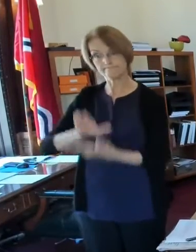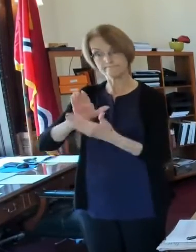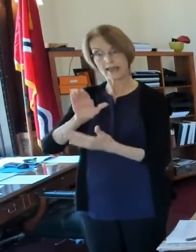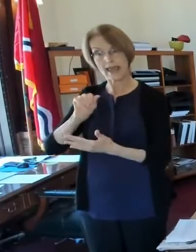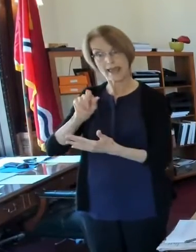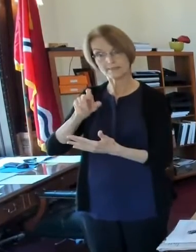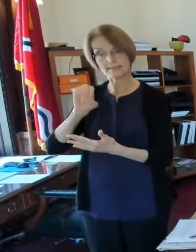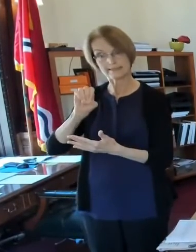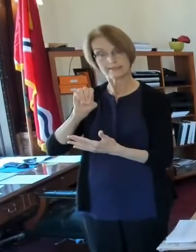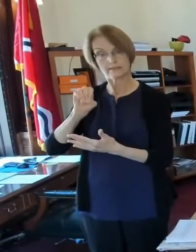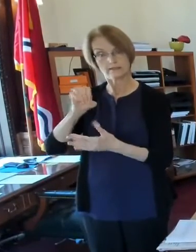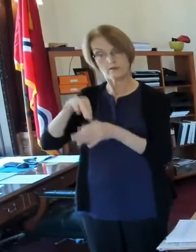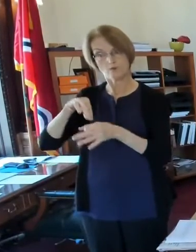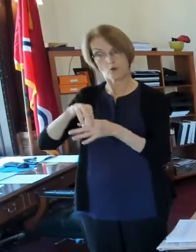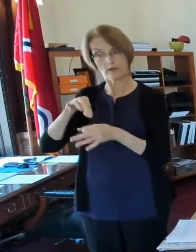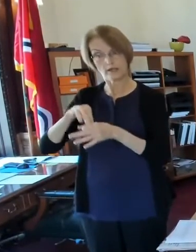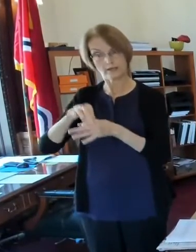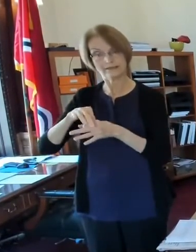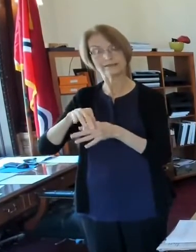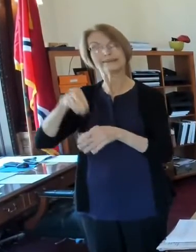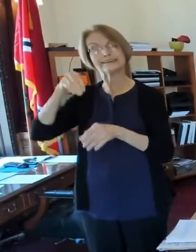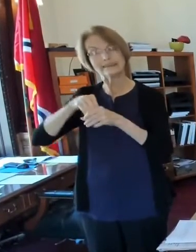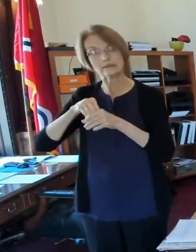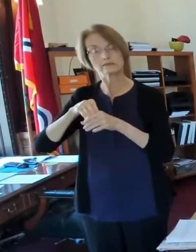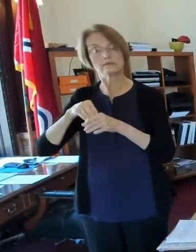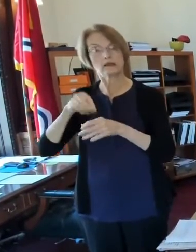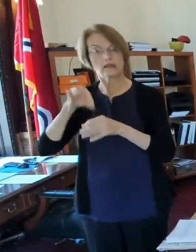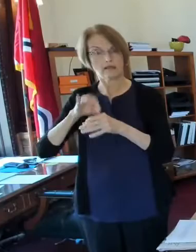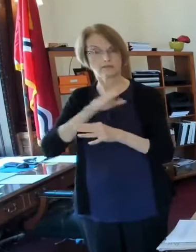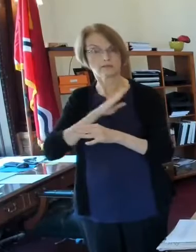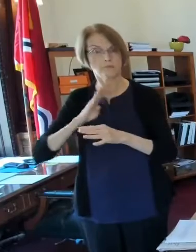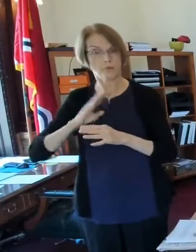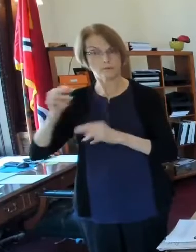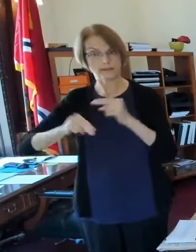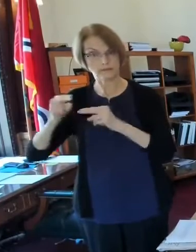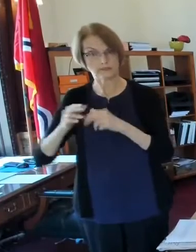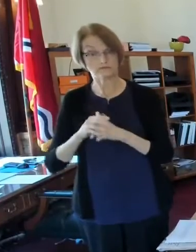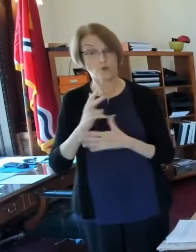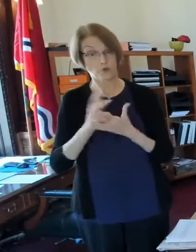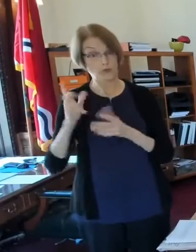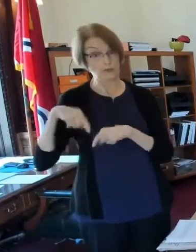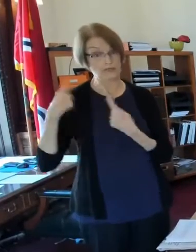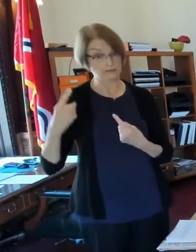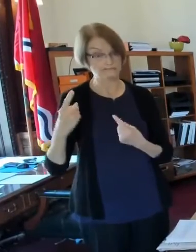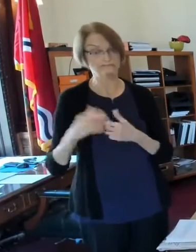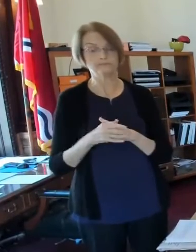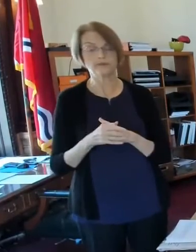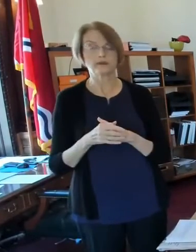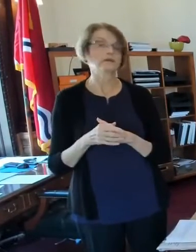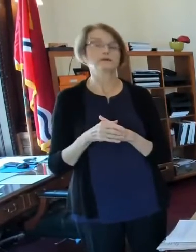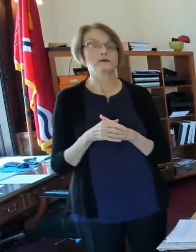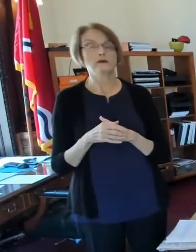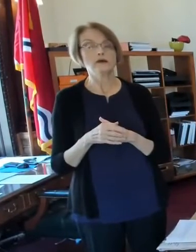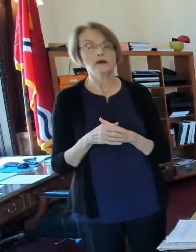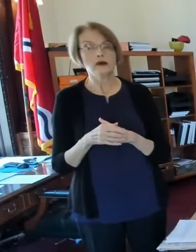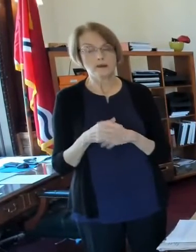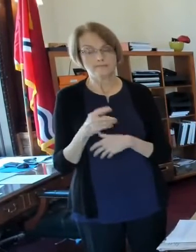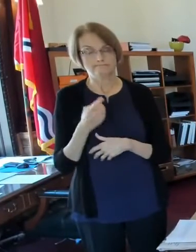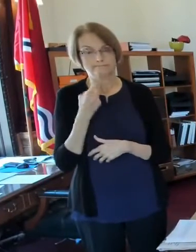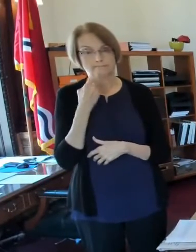the election board. That's been open for about 3 weeks now. On Monday, our 4